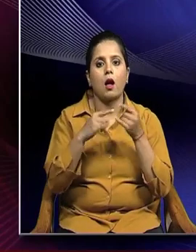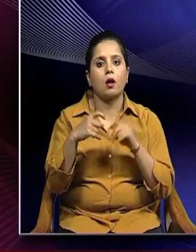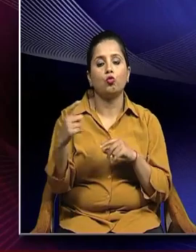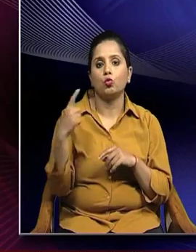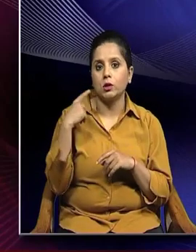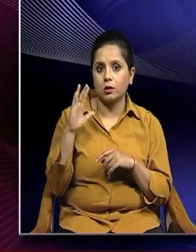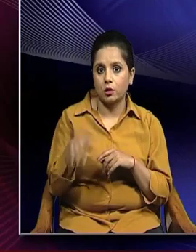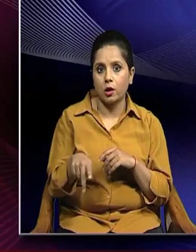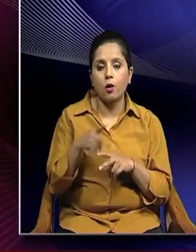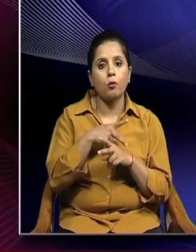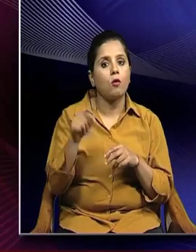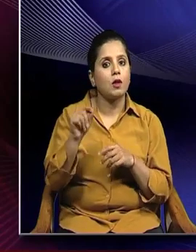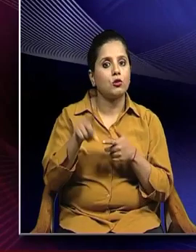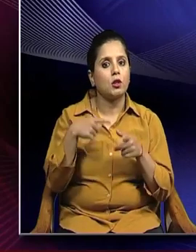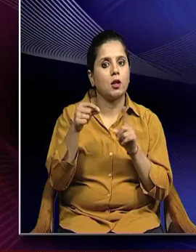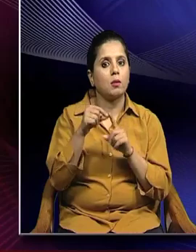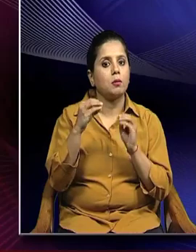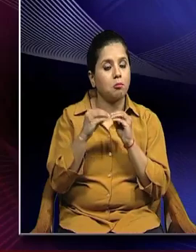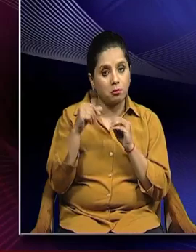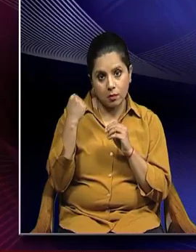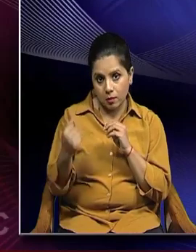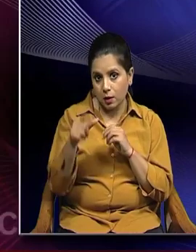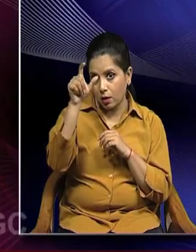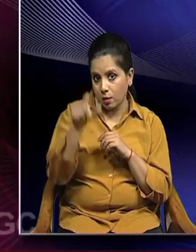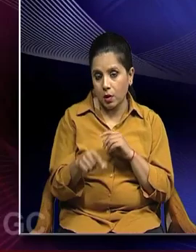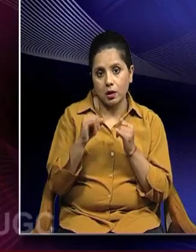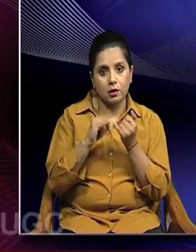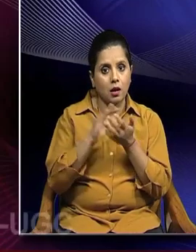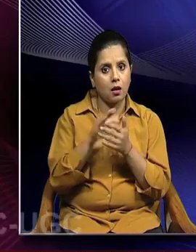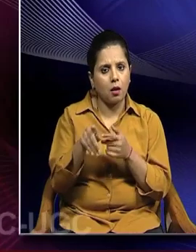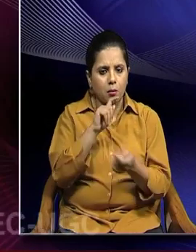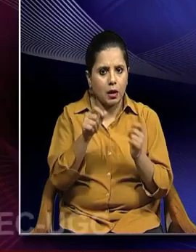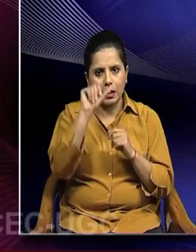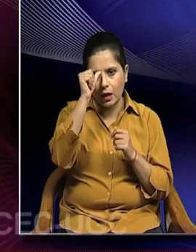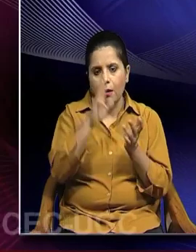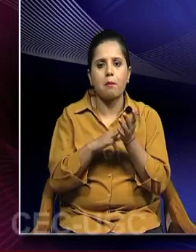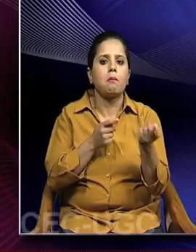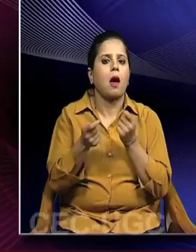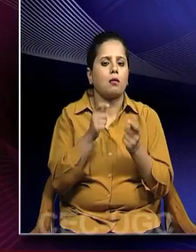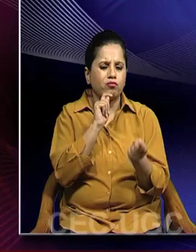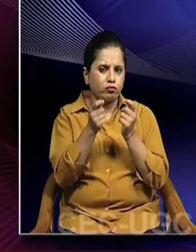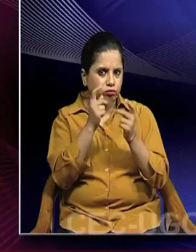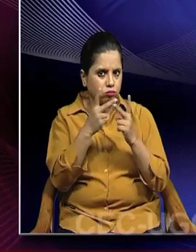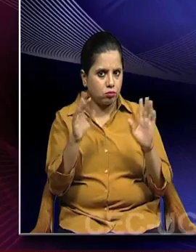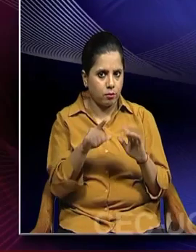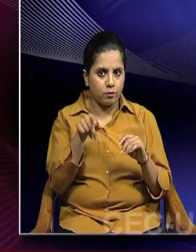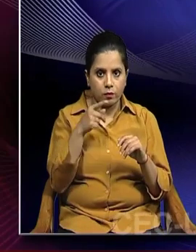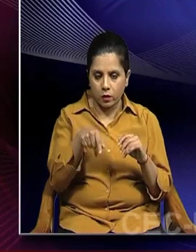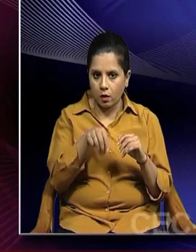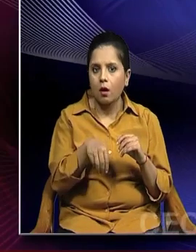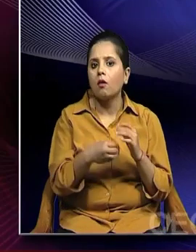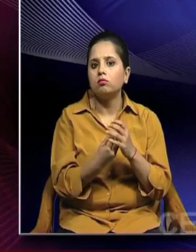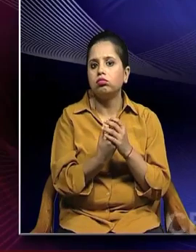Professor JBP Sinha. It is exemplified by Indian management, where we are nurturing a